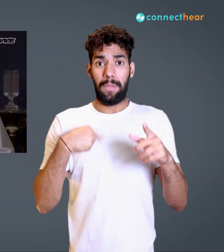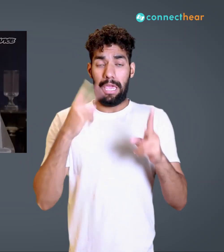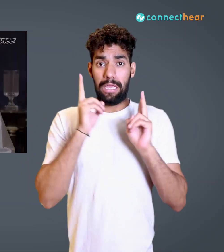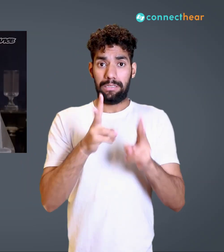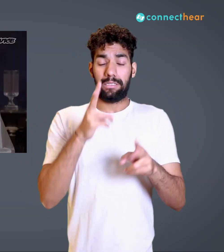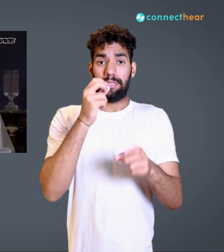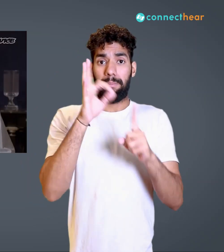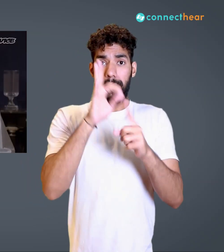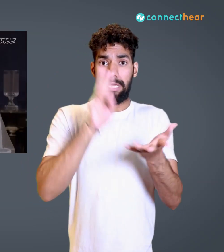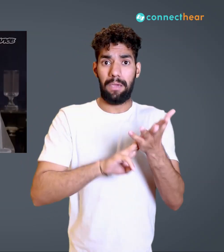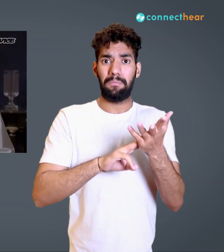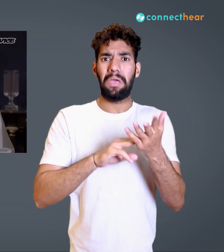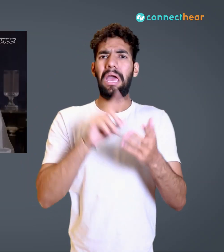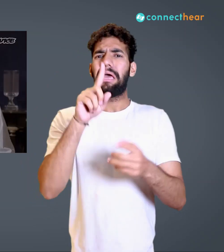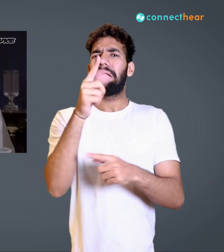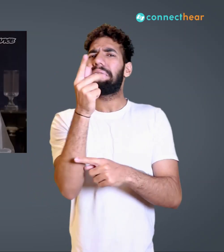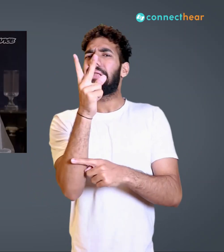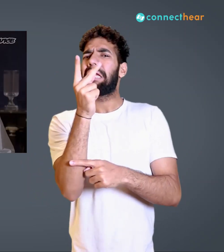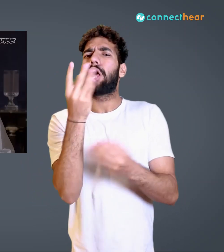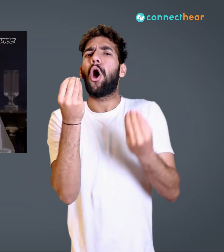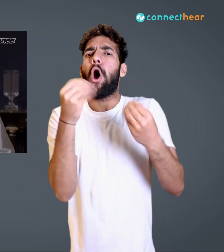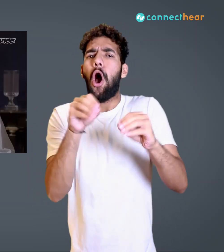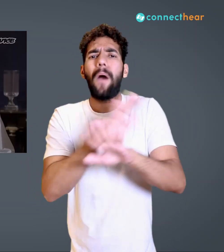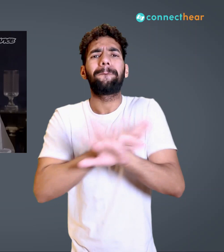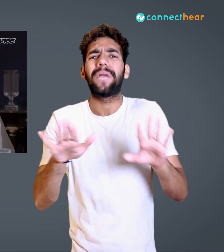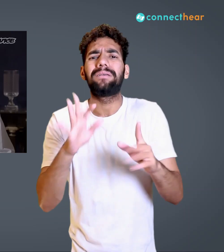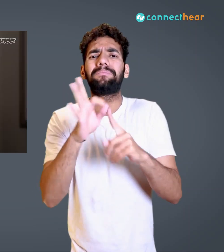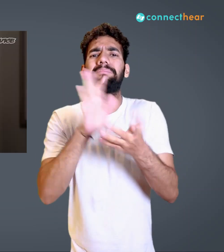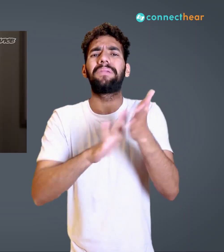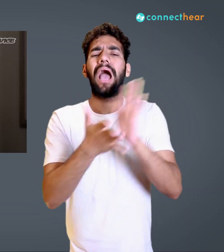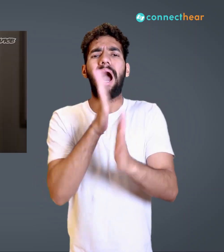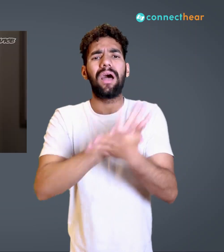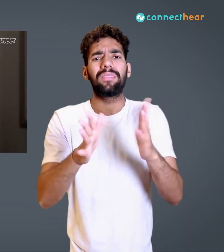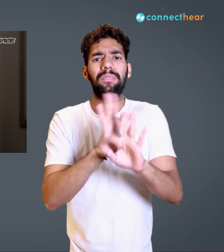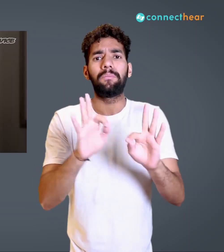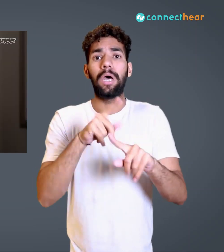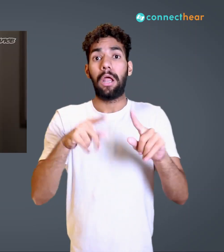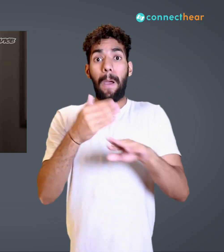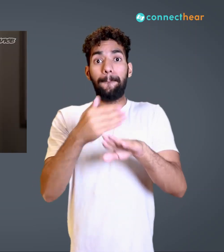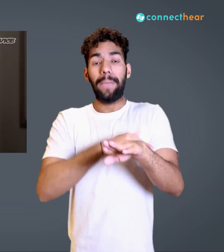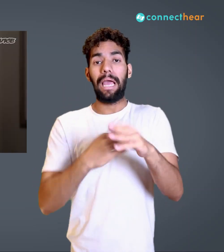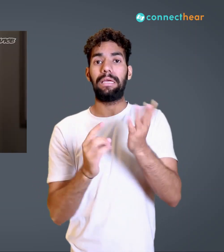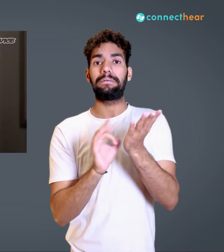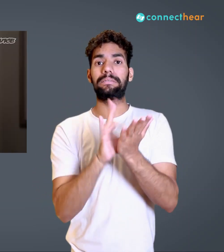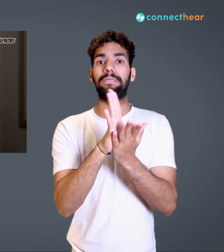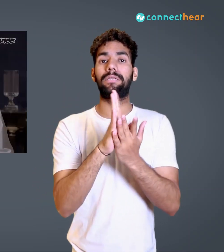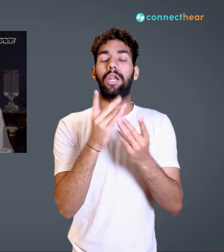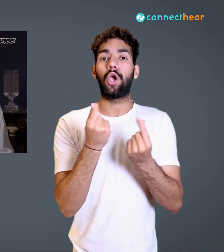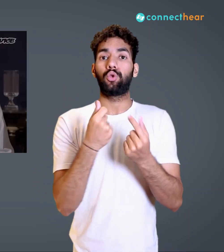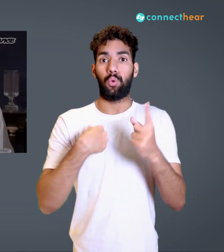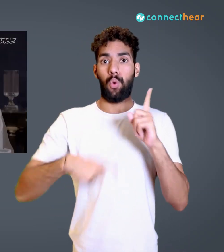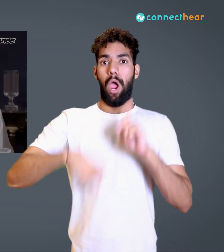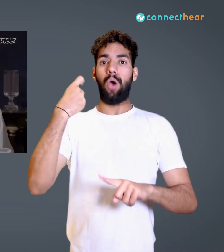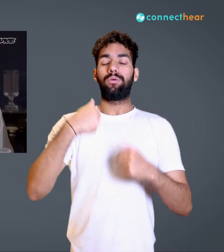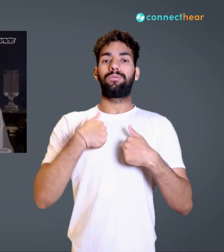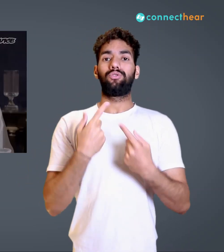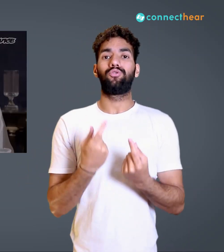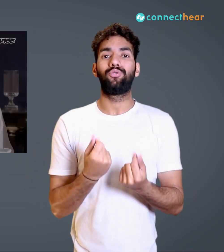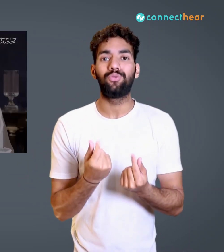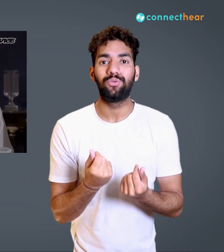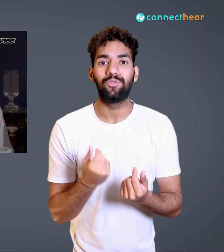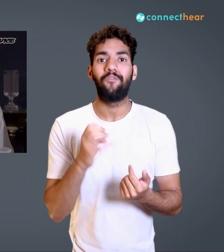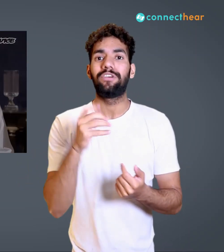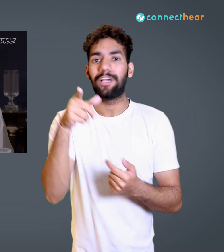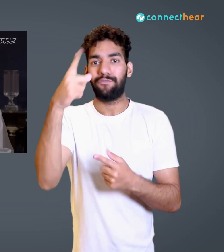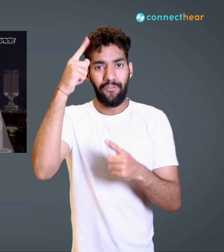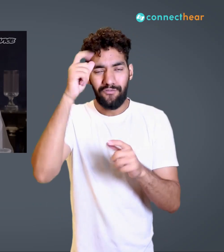only had 1.5 years left. So why? What was the hurry? The Prime Minister was about to be convicted. His sons were about to be